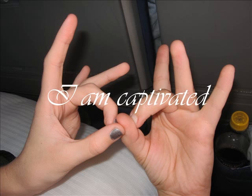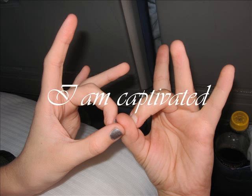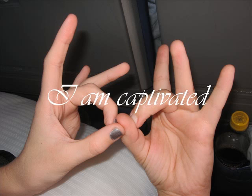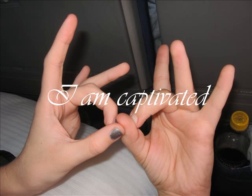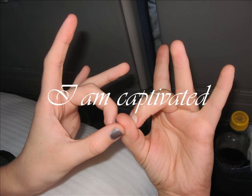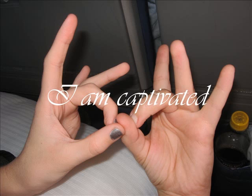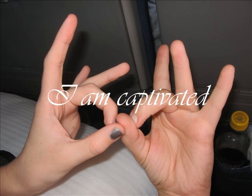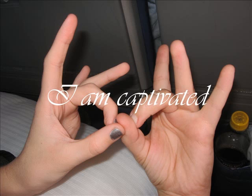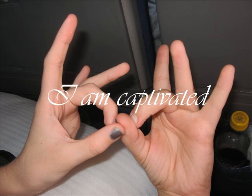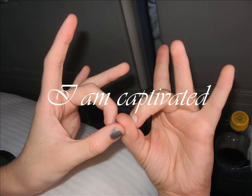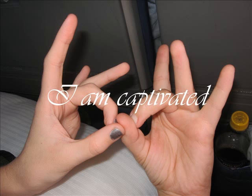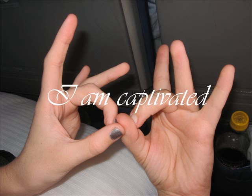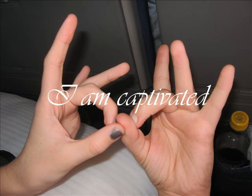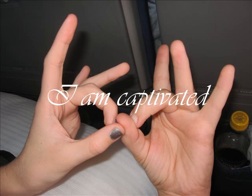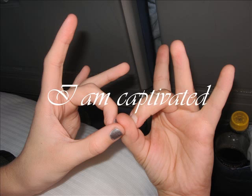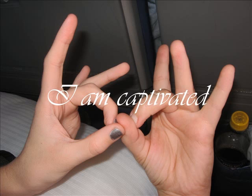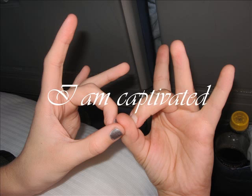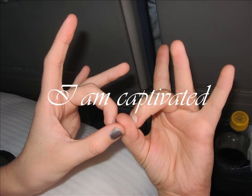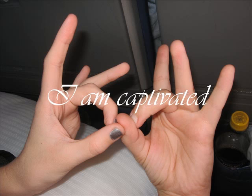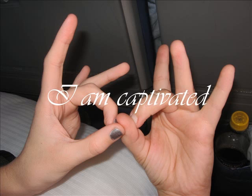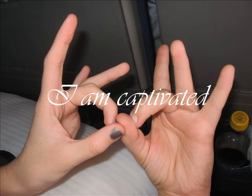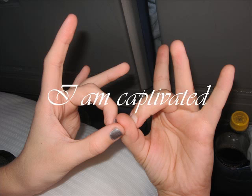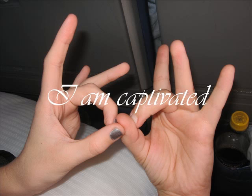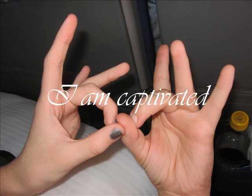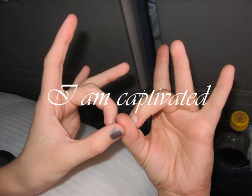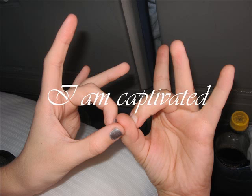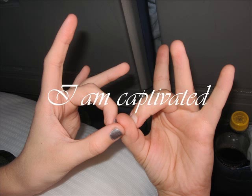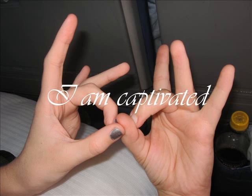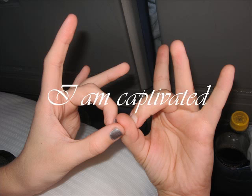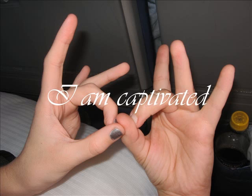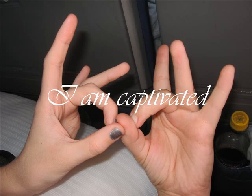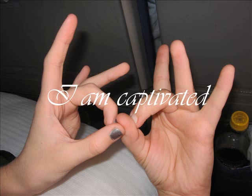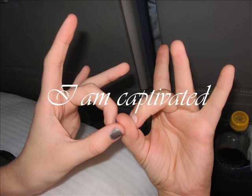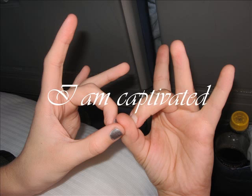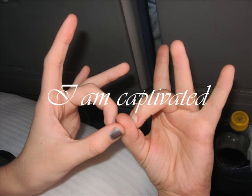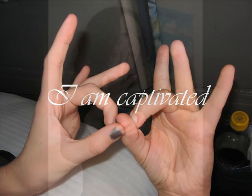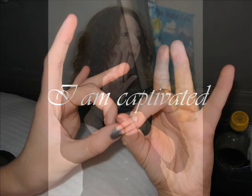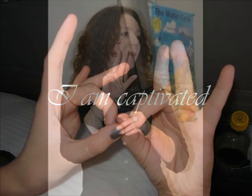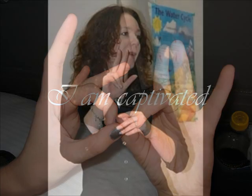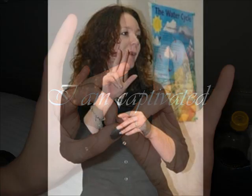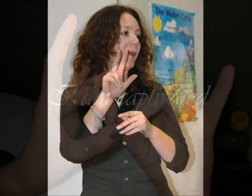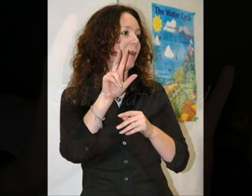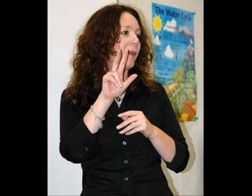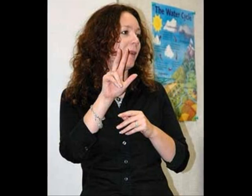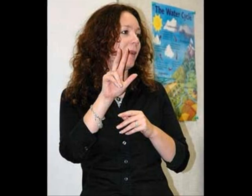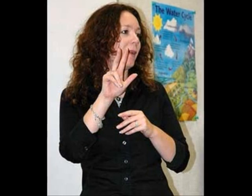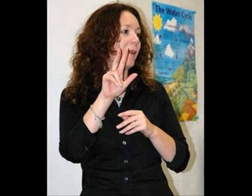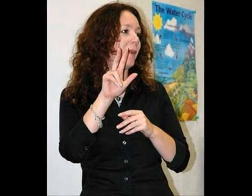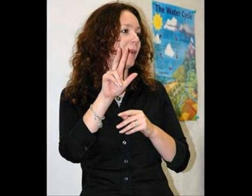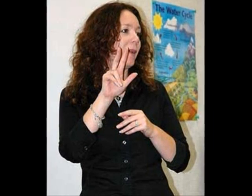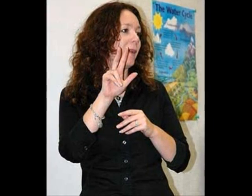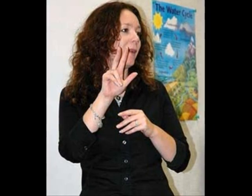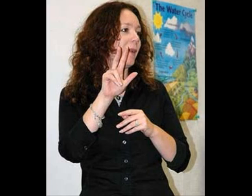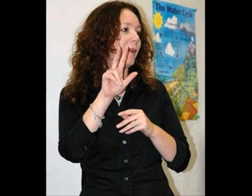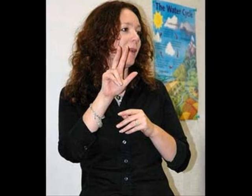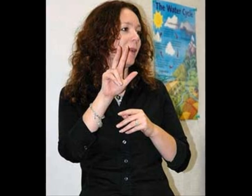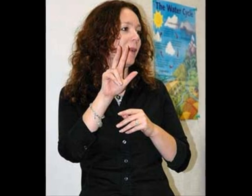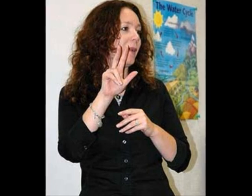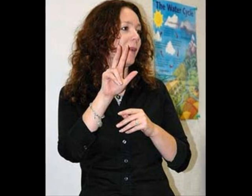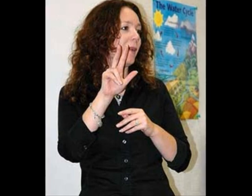of 6. I wanted to be able to communicate through this. I had to learn it. In 9th grade, sign language was